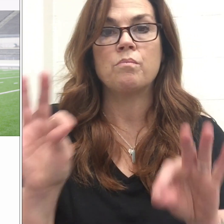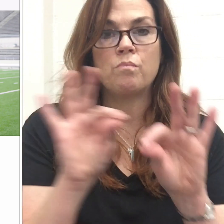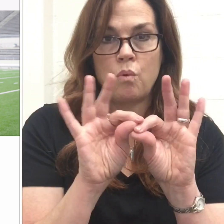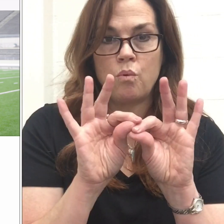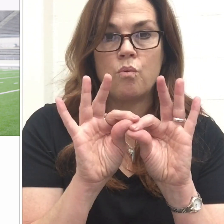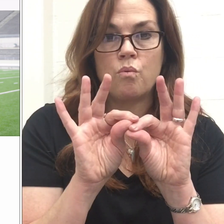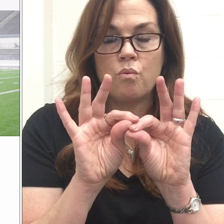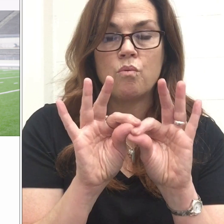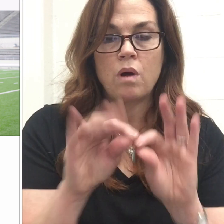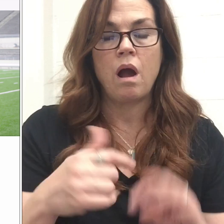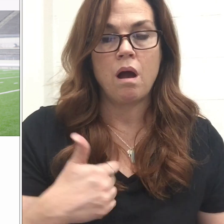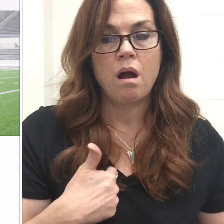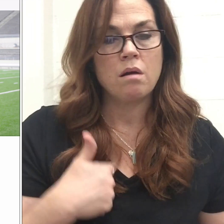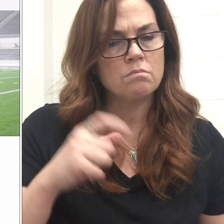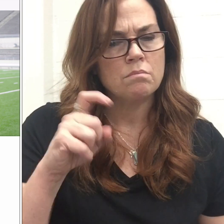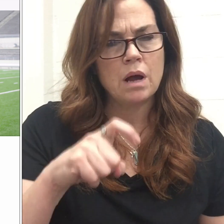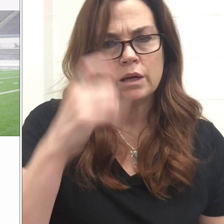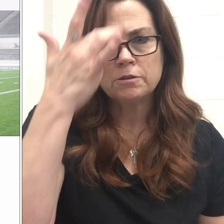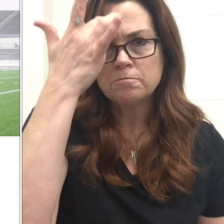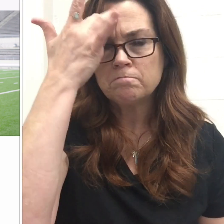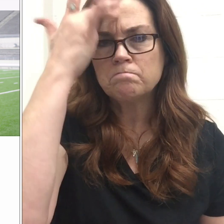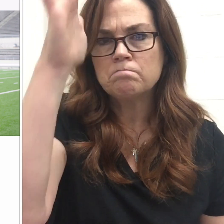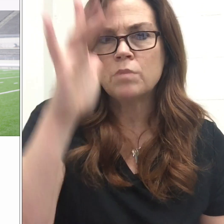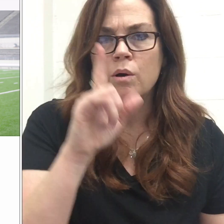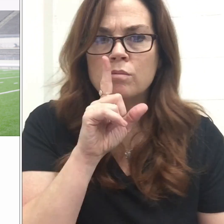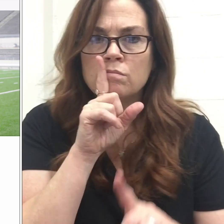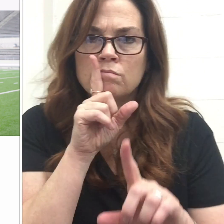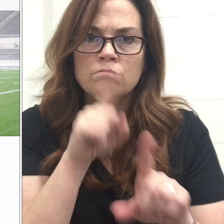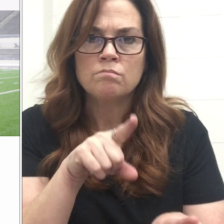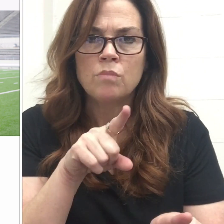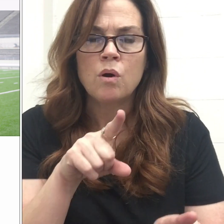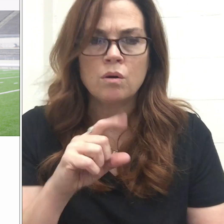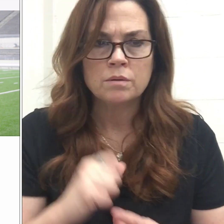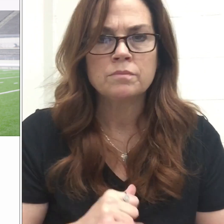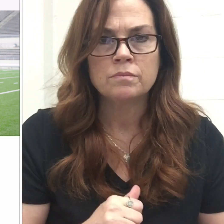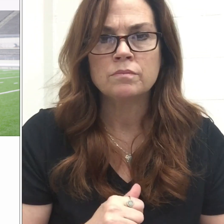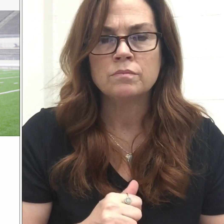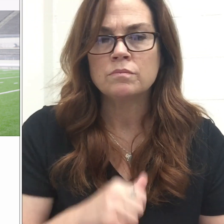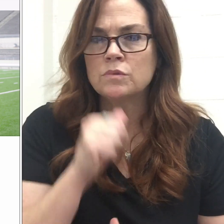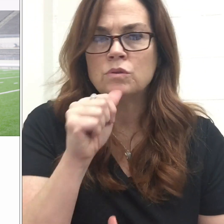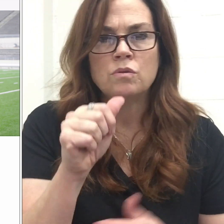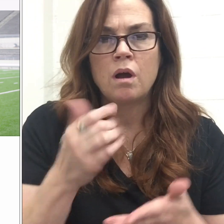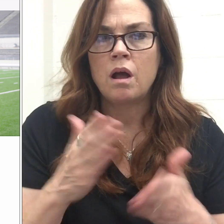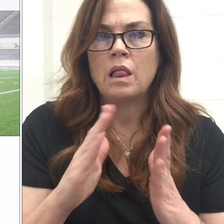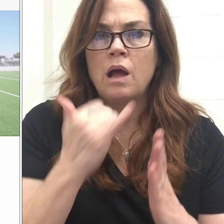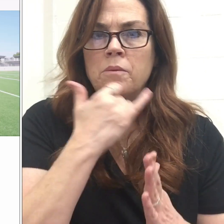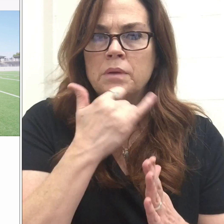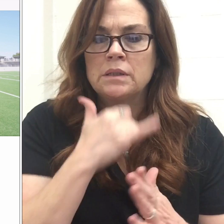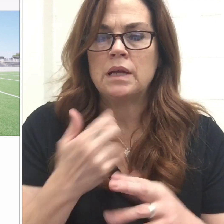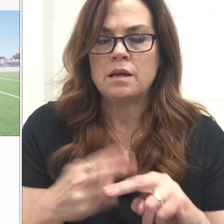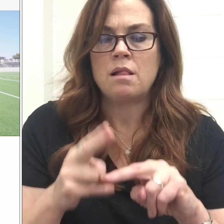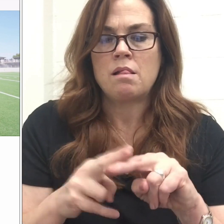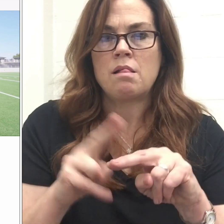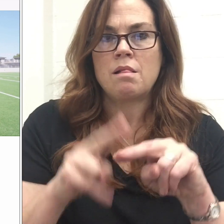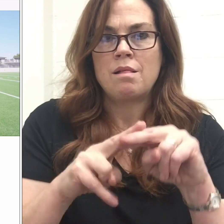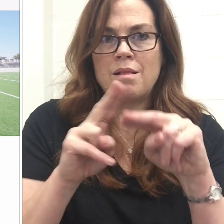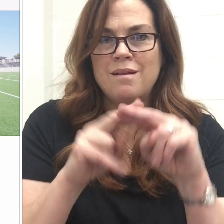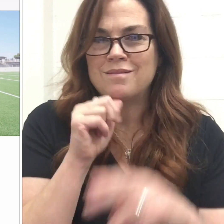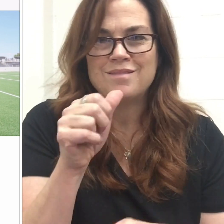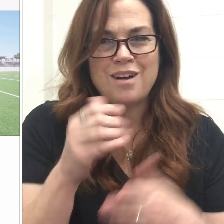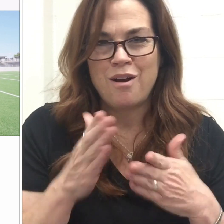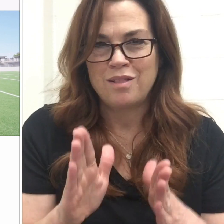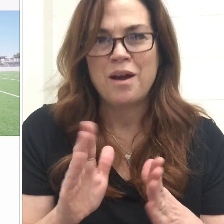choice matters. I need to respond well. That way our mistakes don't